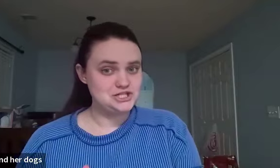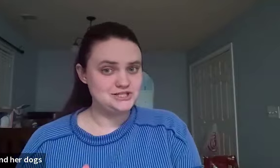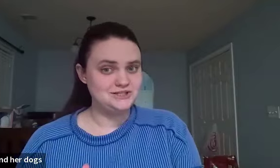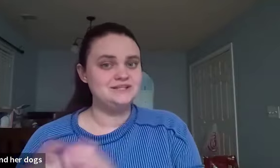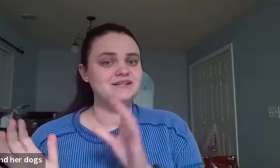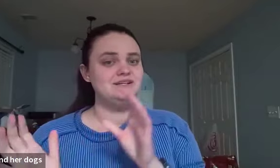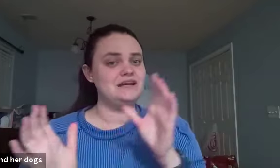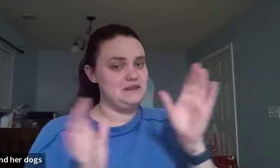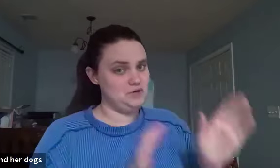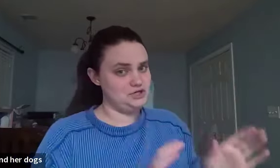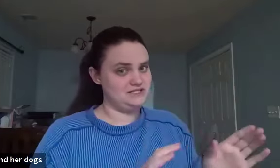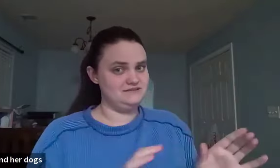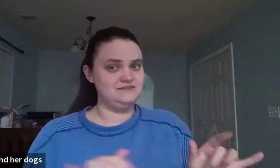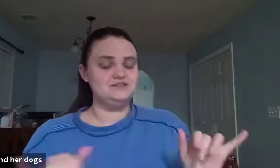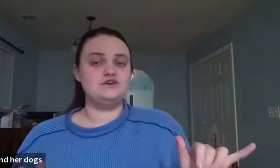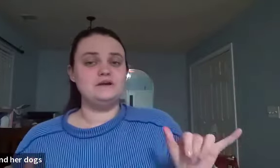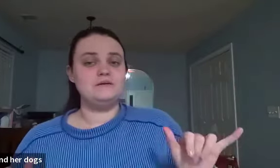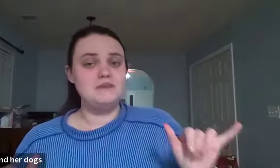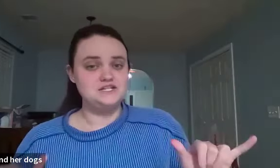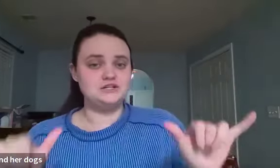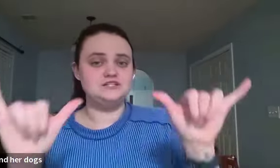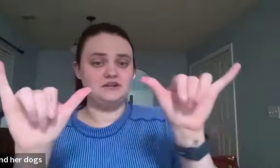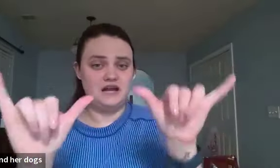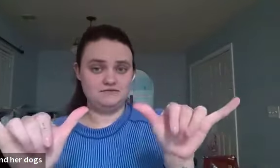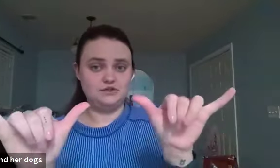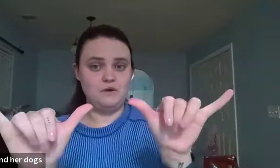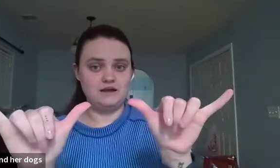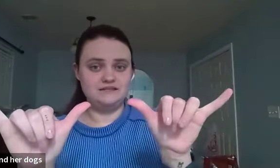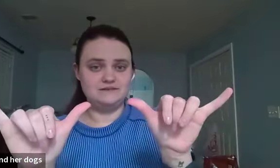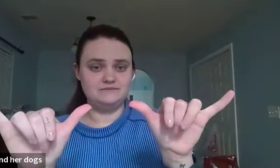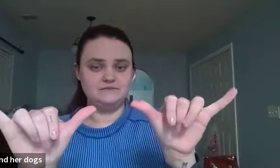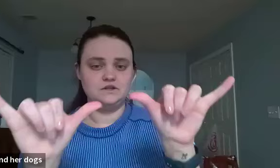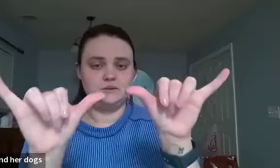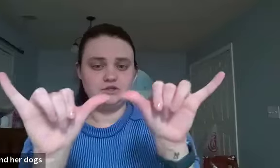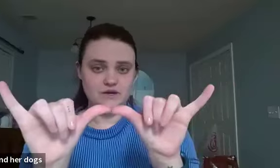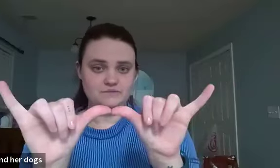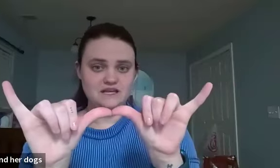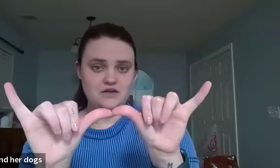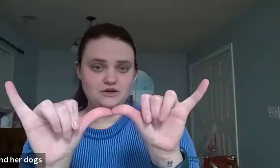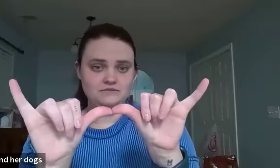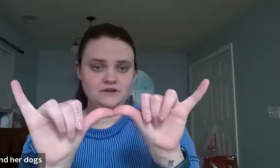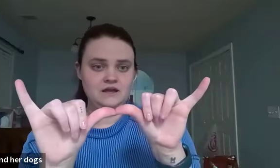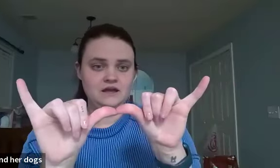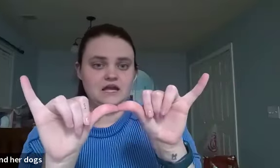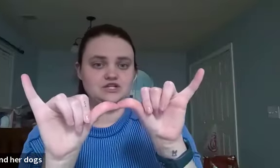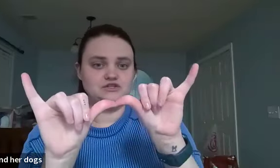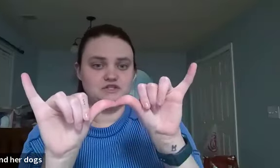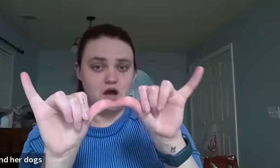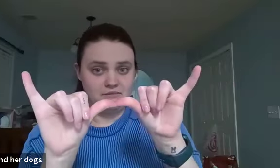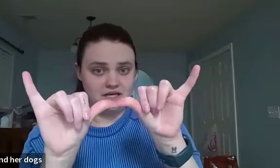measure and then person. So measure is you're going to have 2 Y's. You're going to put your thumbs together and your